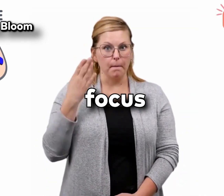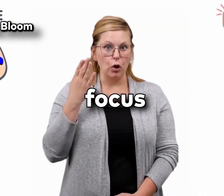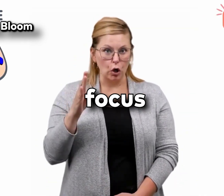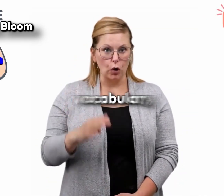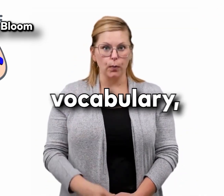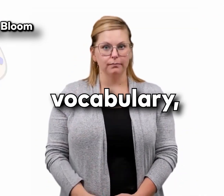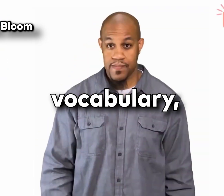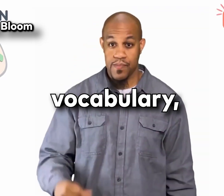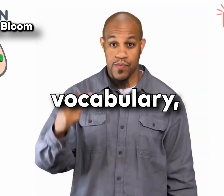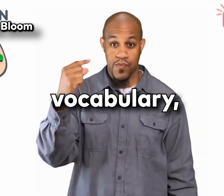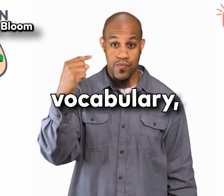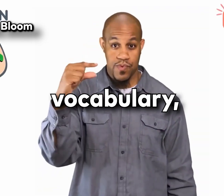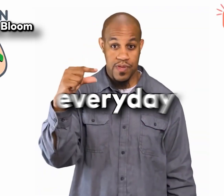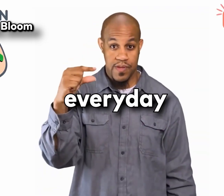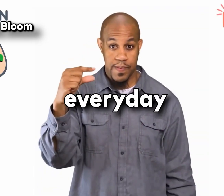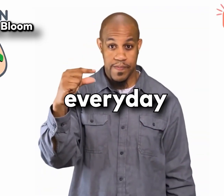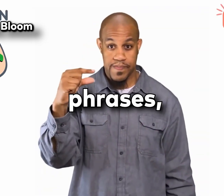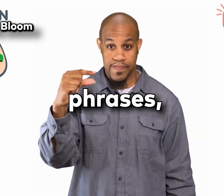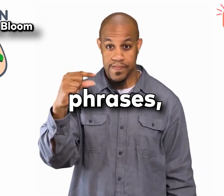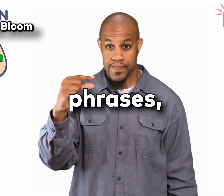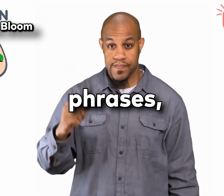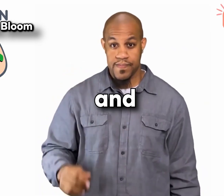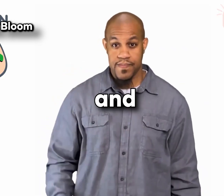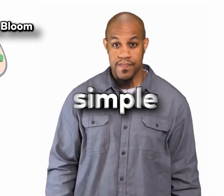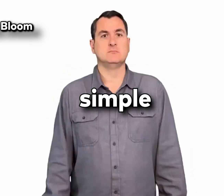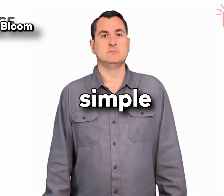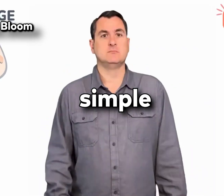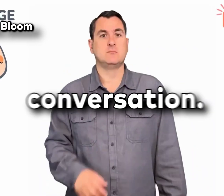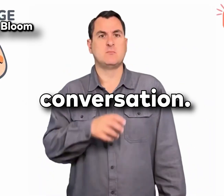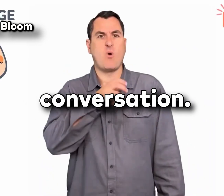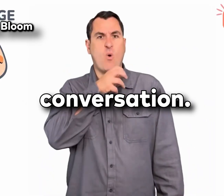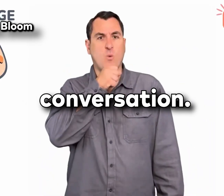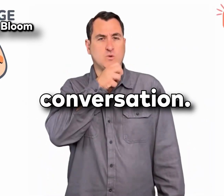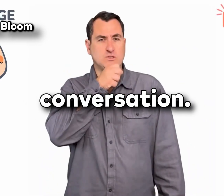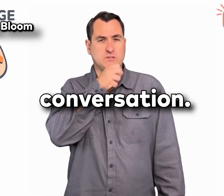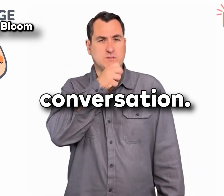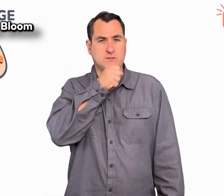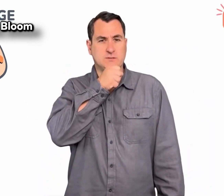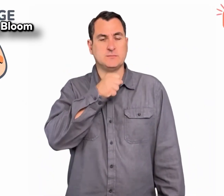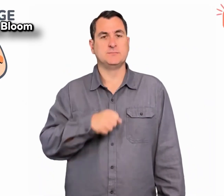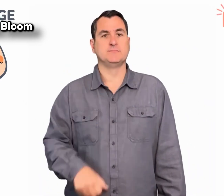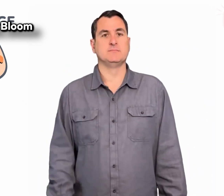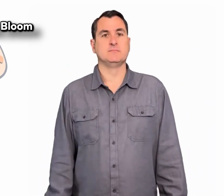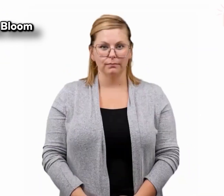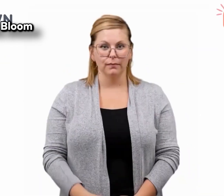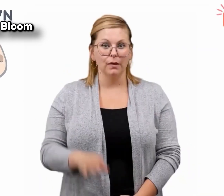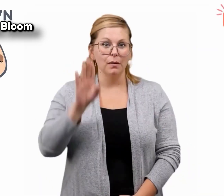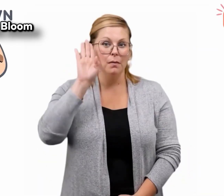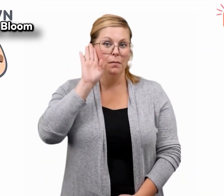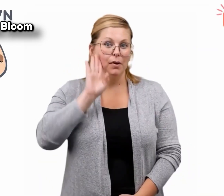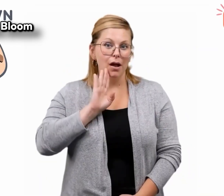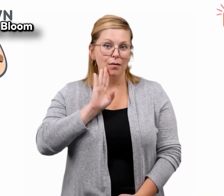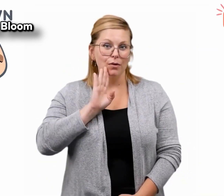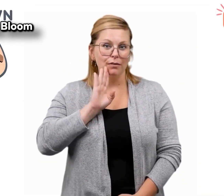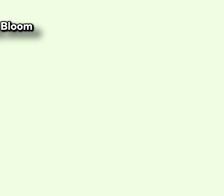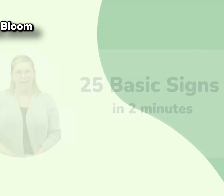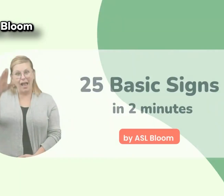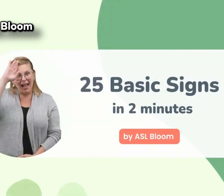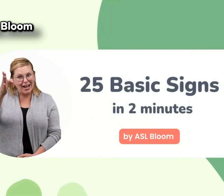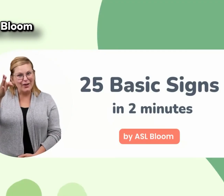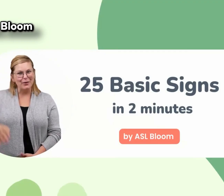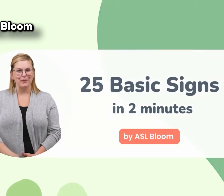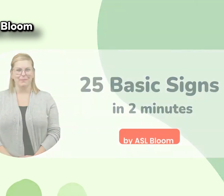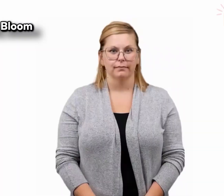lessons that focus on vocabulary, everyday phrases, and simple conversation. The advantage: it's easy to